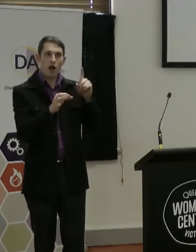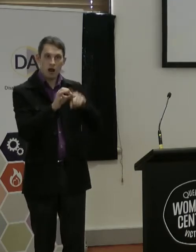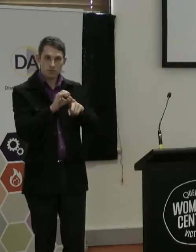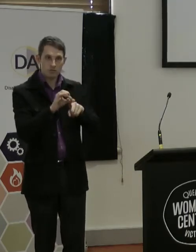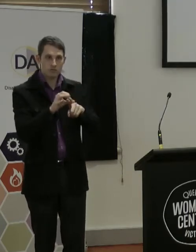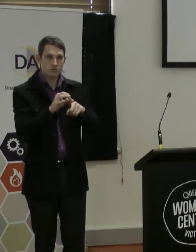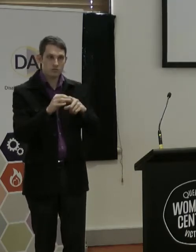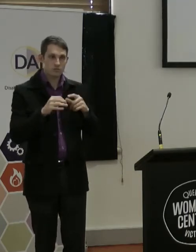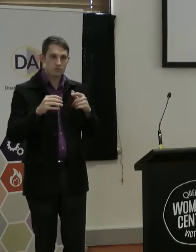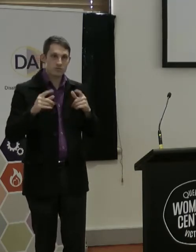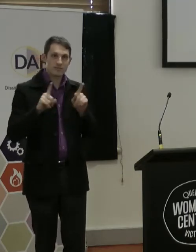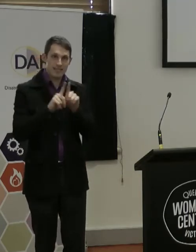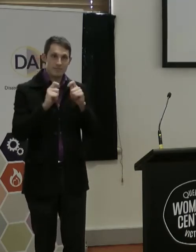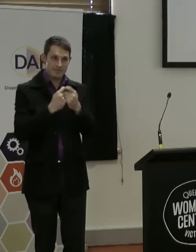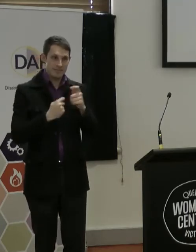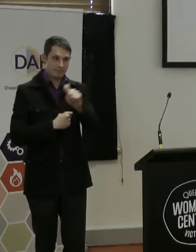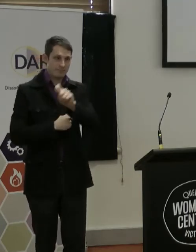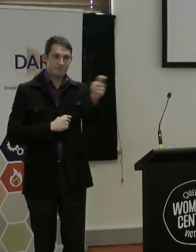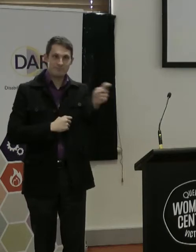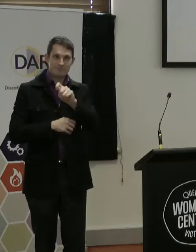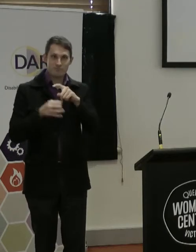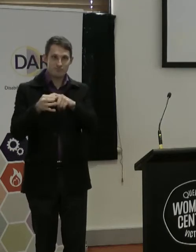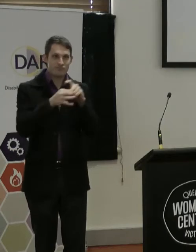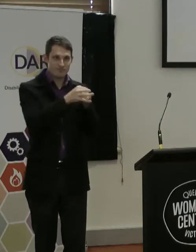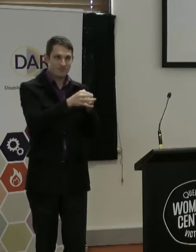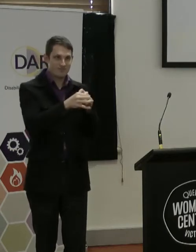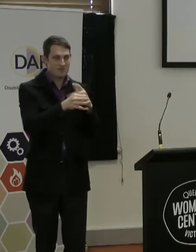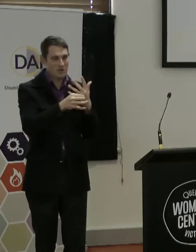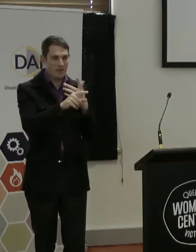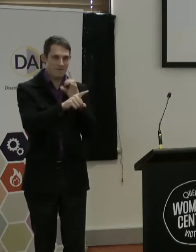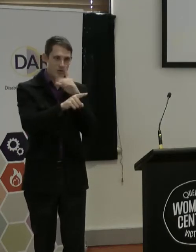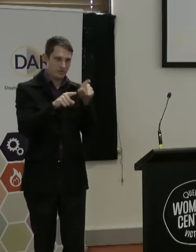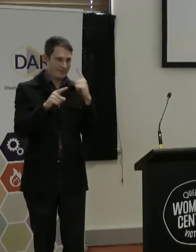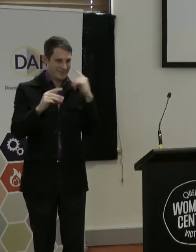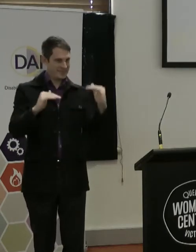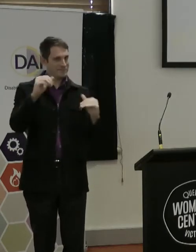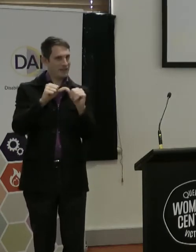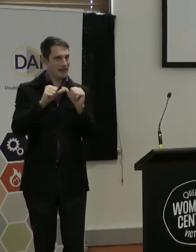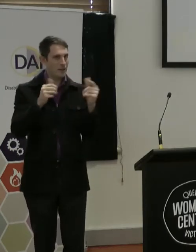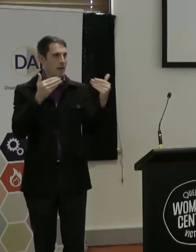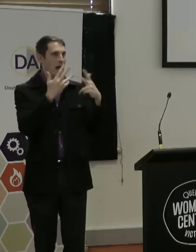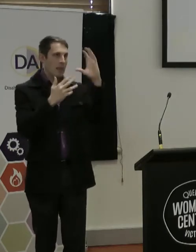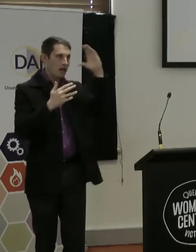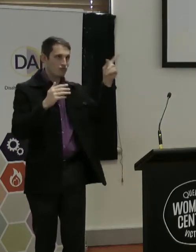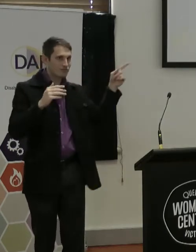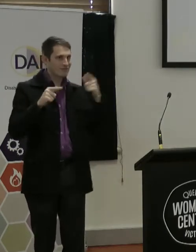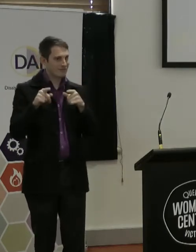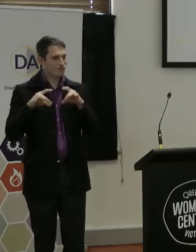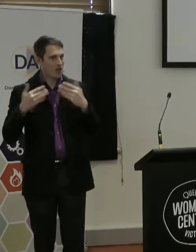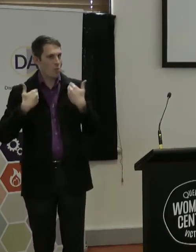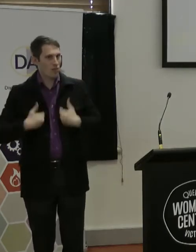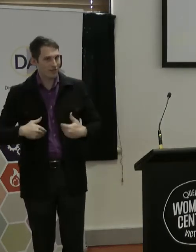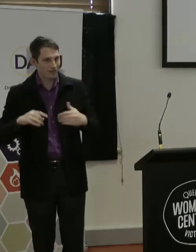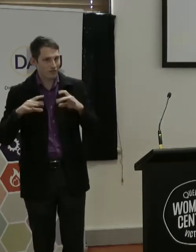And, you know, in the broad scheme of things, Australia's not doing too bad, but we need to remember that Australia is a wealthy country and it's held to the highest